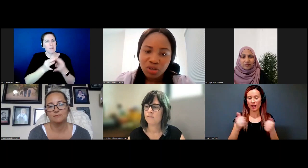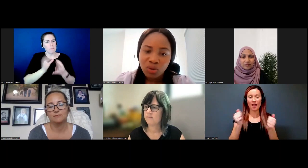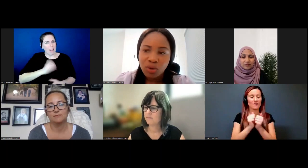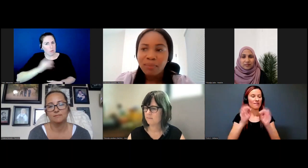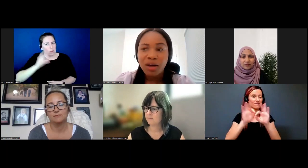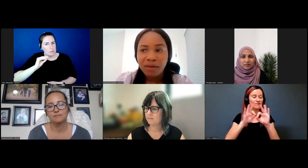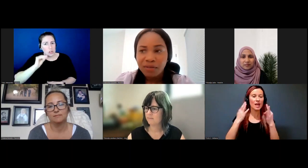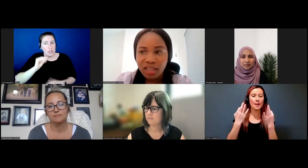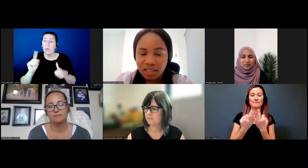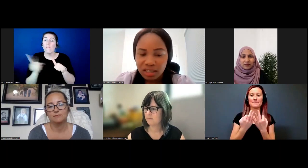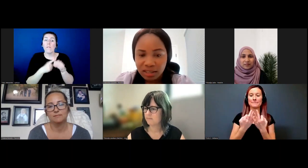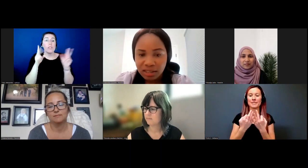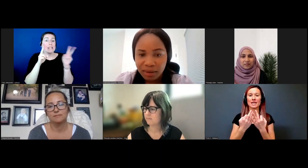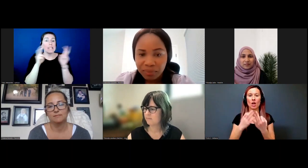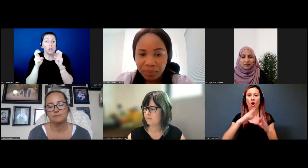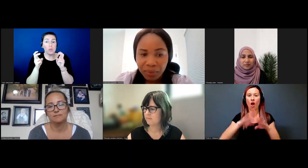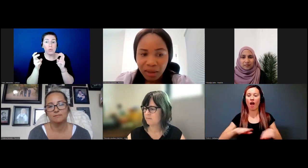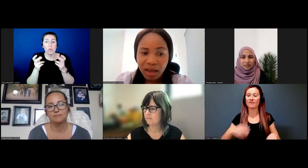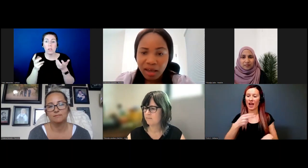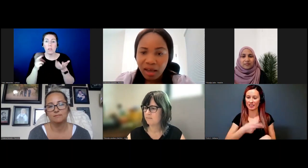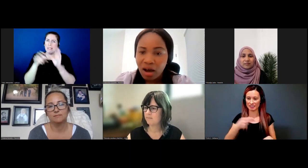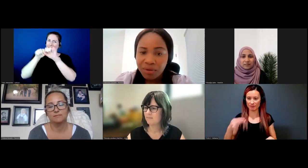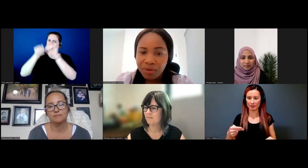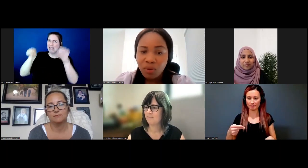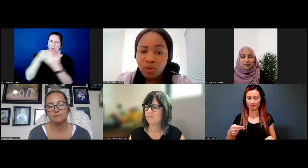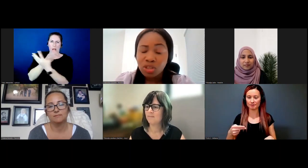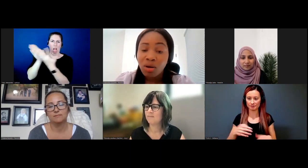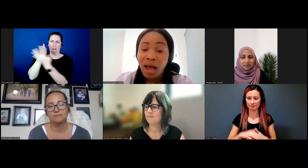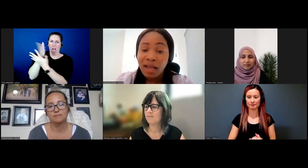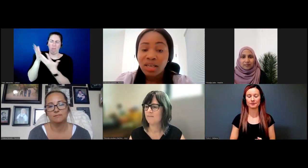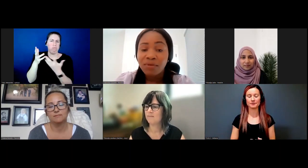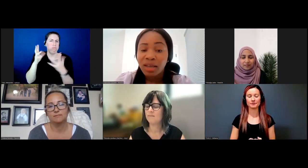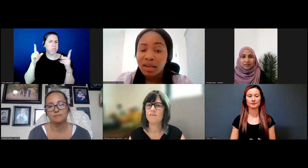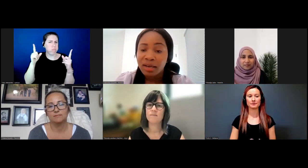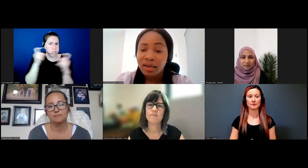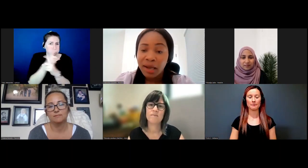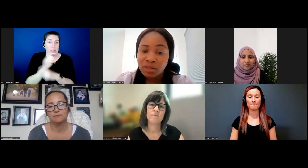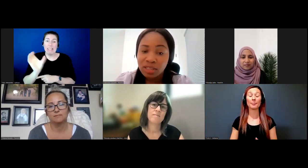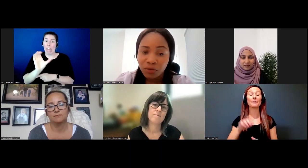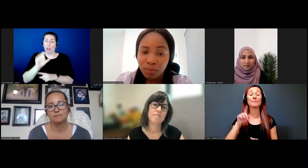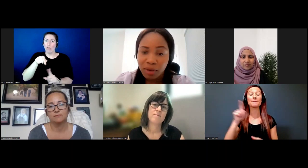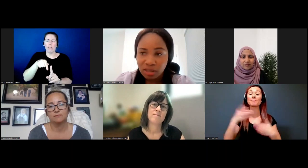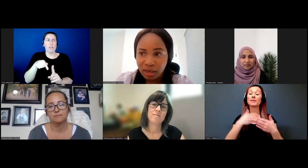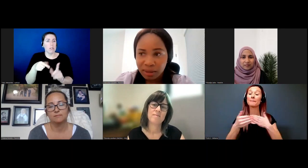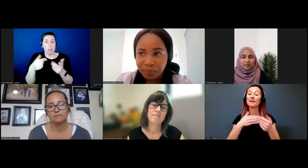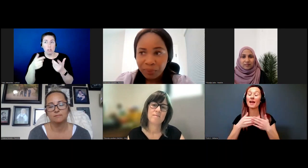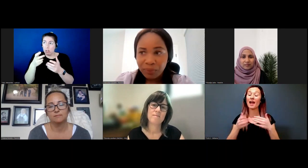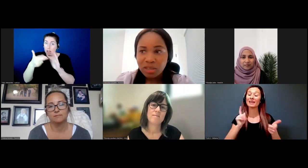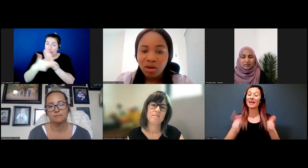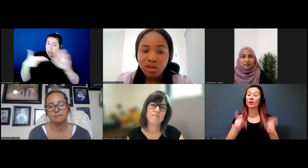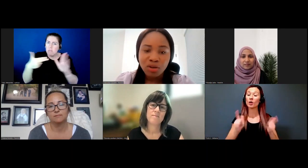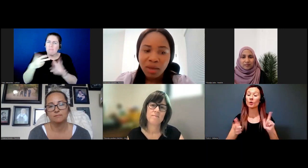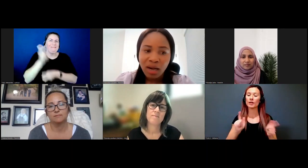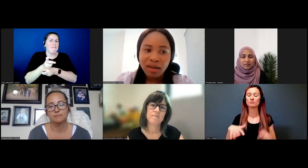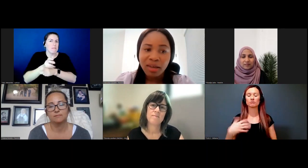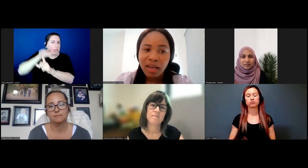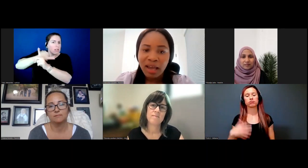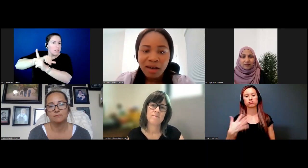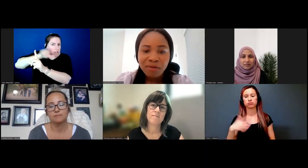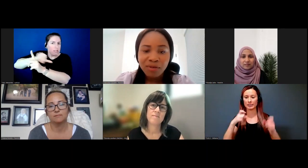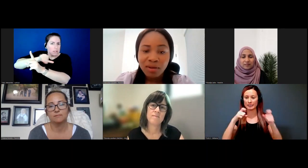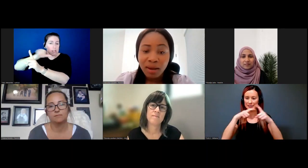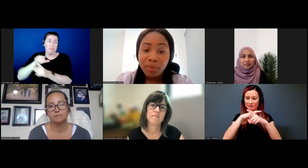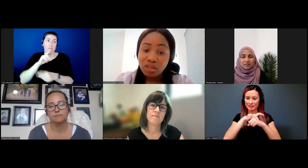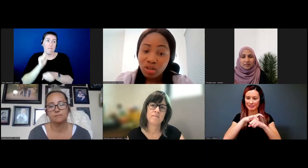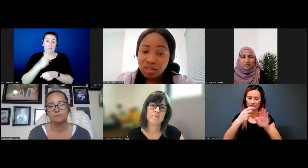major issue was about navigating the system. Here in Calgary, it was so hard to even get a diagnosis for my son. So it took me like a year